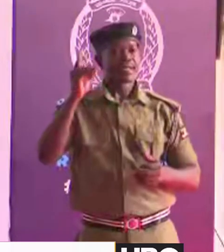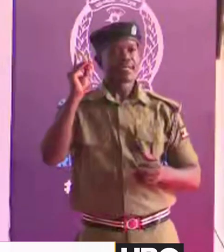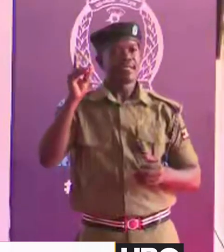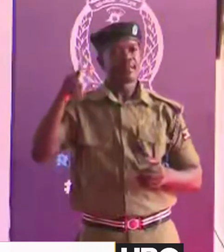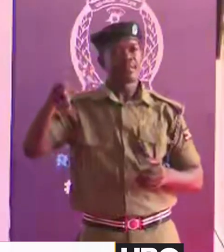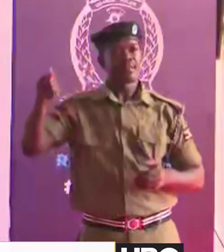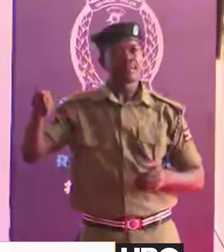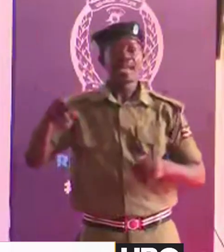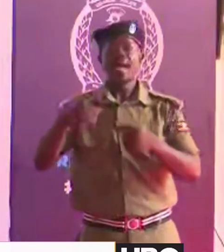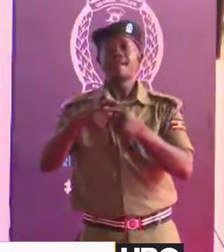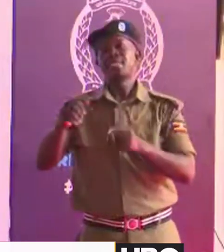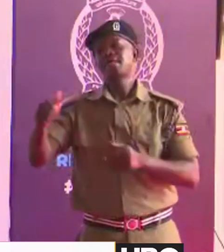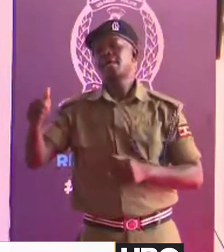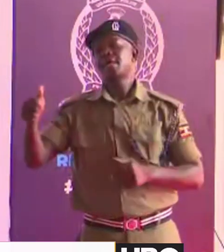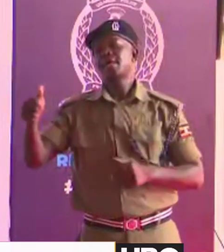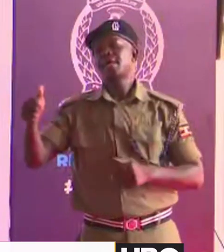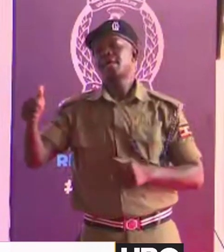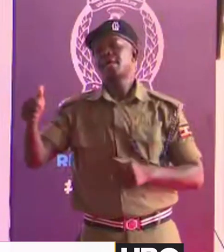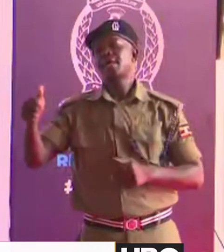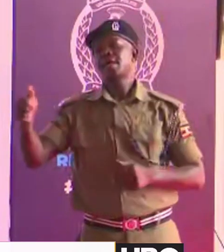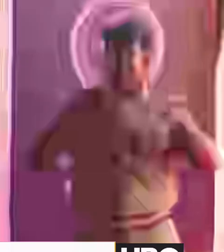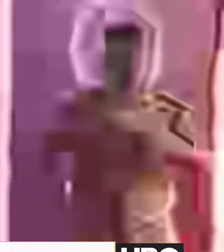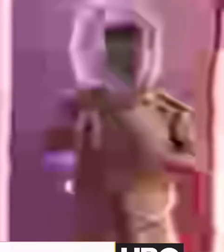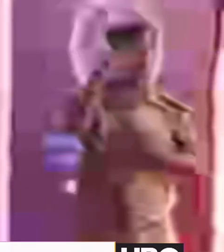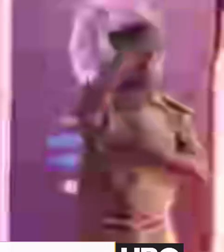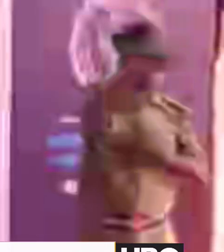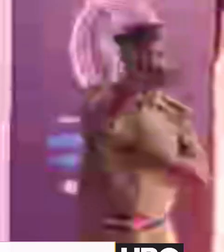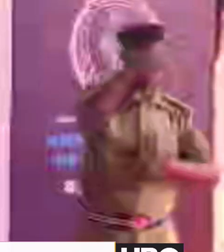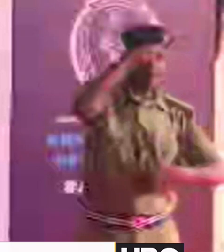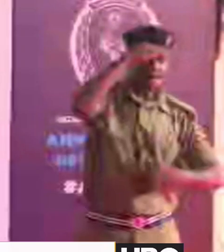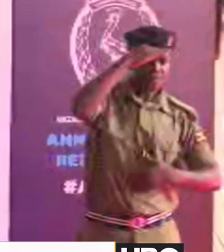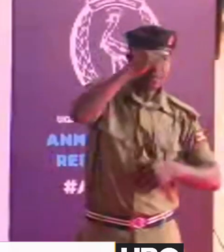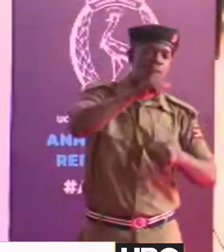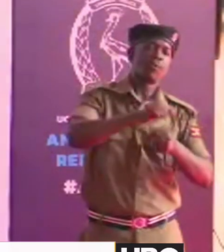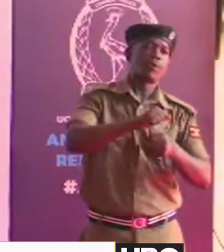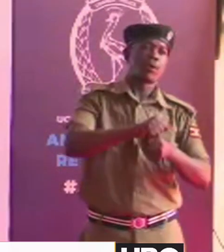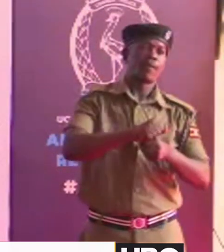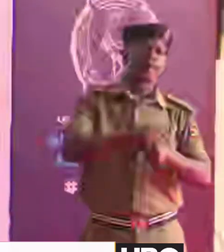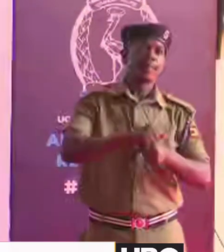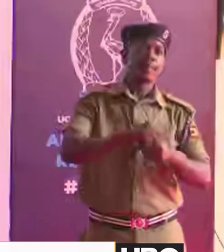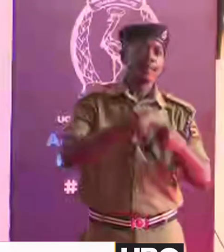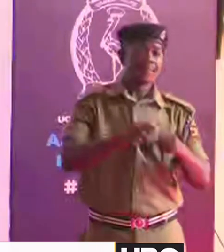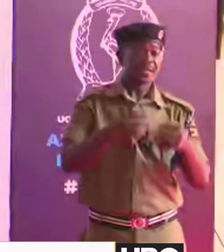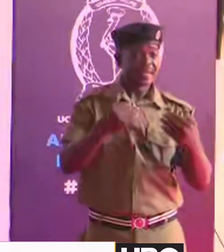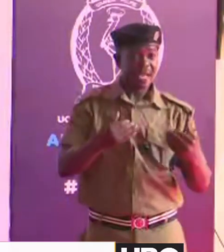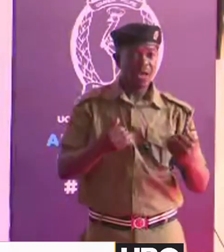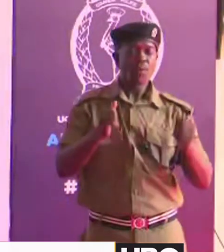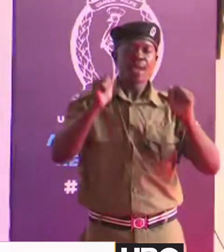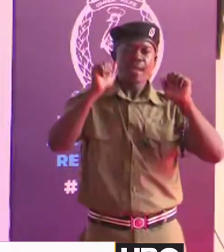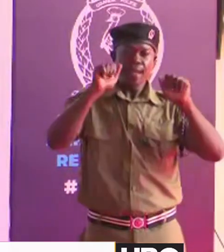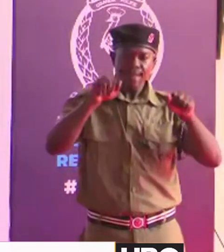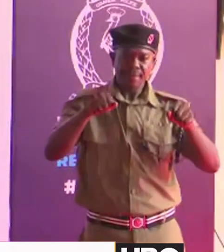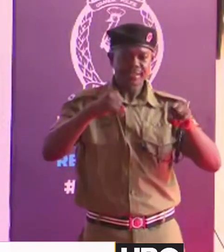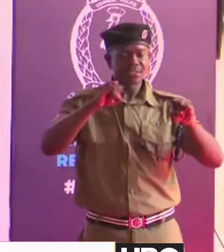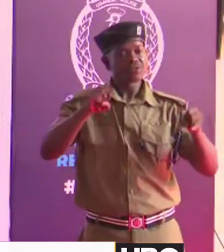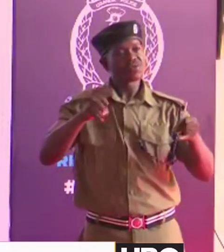As we focus on future policing, there are critical areas that the institution must address. These include the